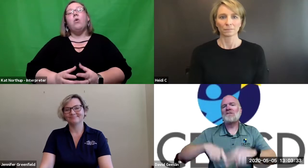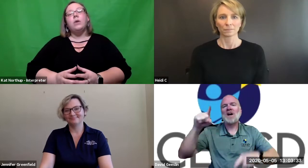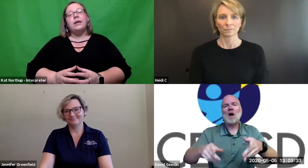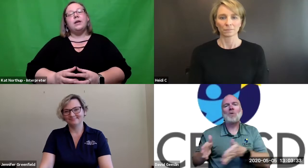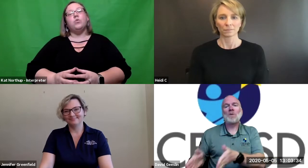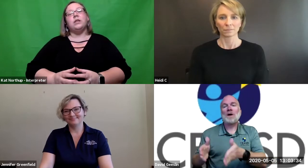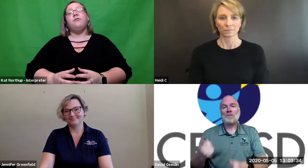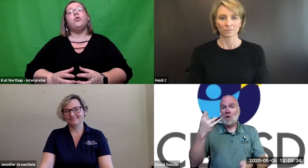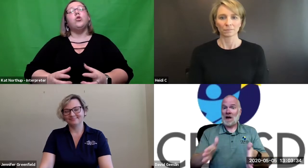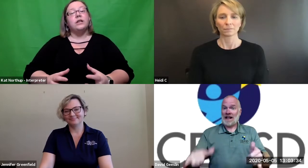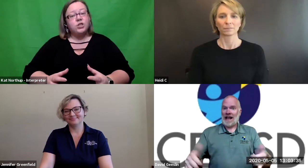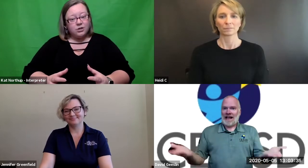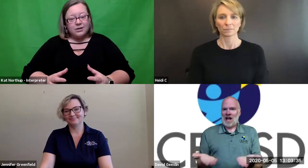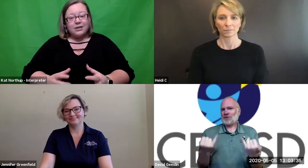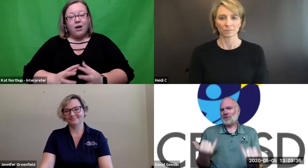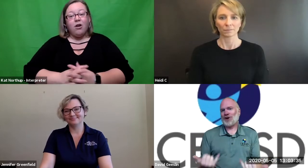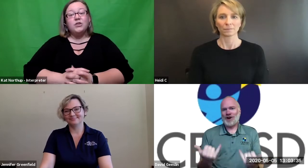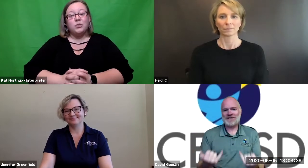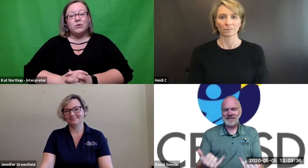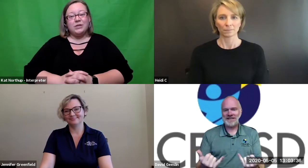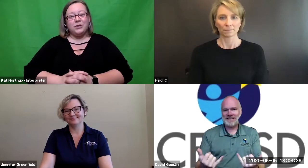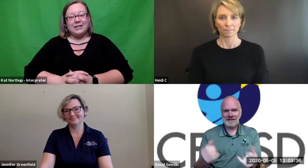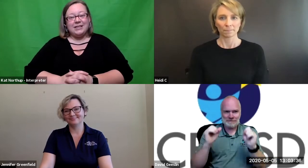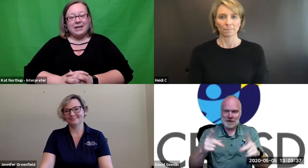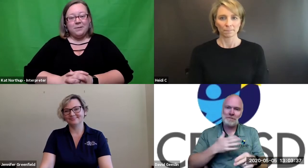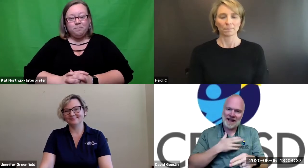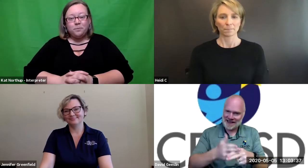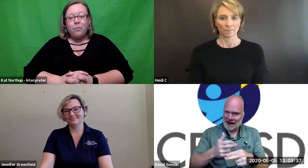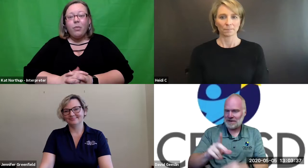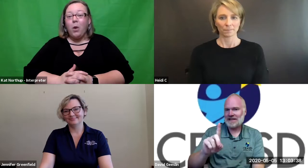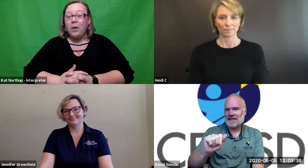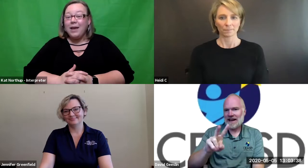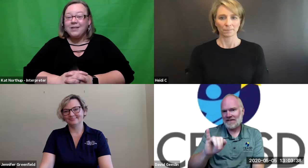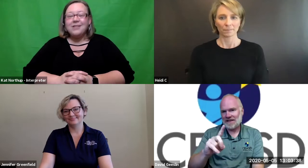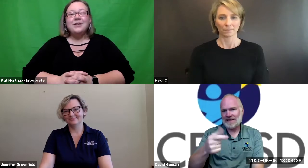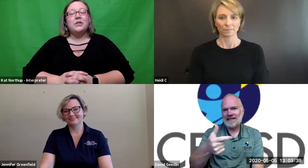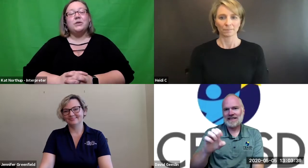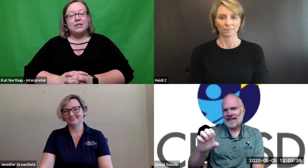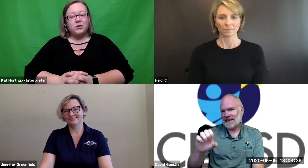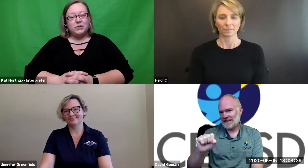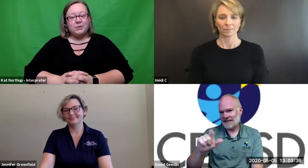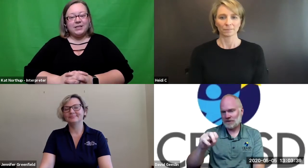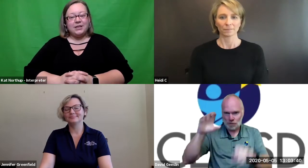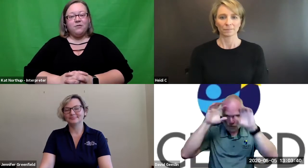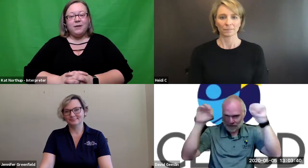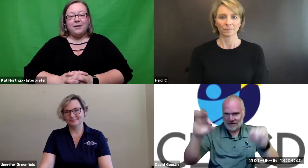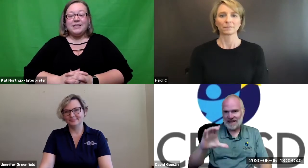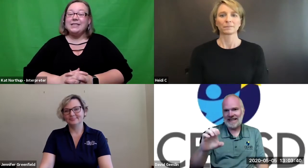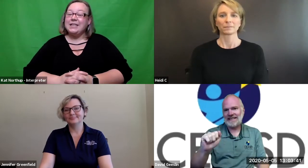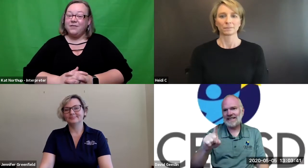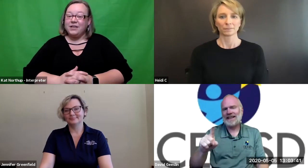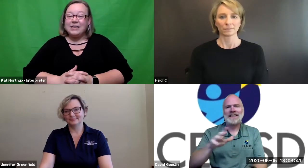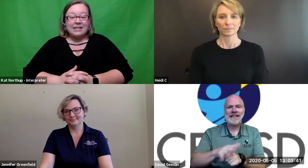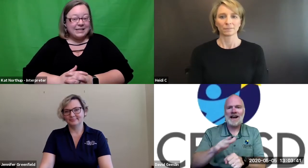and how we can really flourish our schools during this time. Okay, so to introduce myself, my name